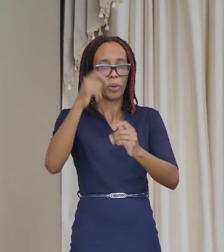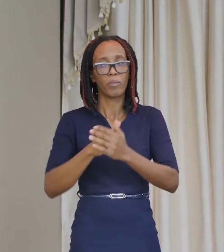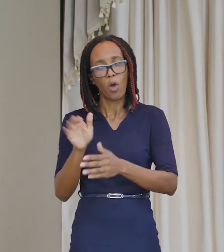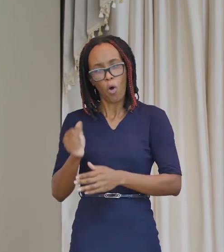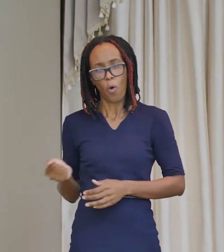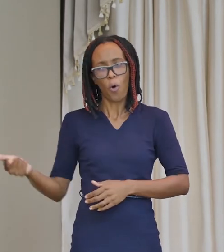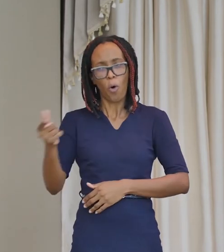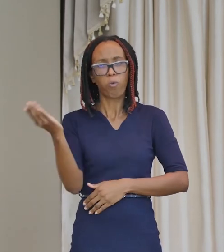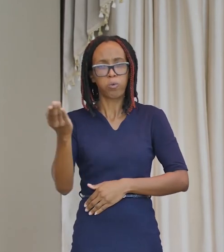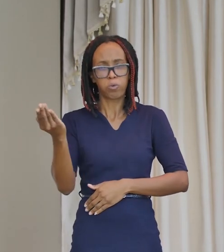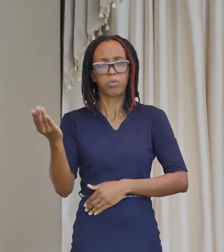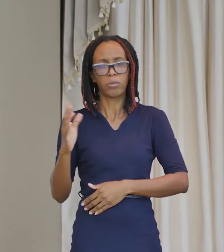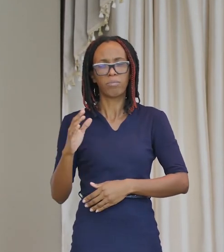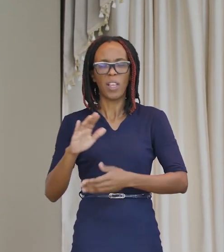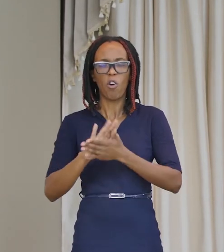souls rest in peace.